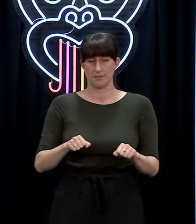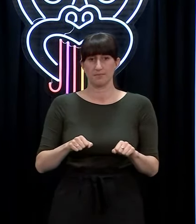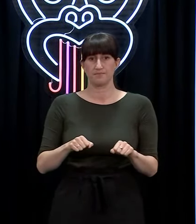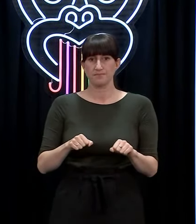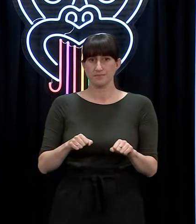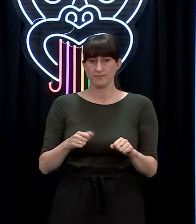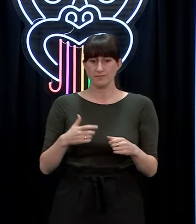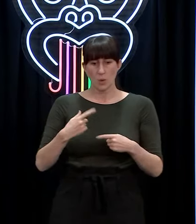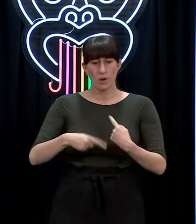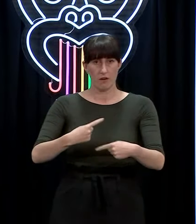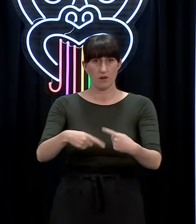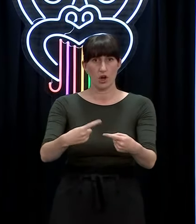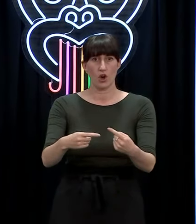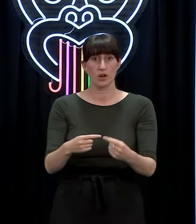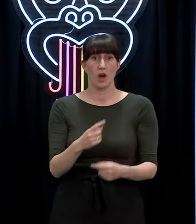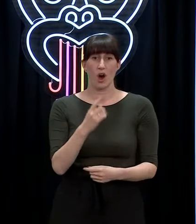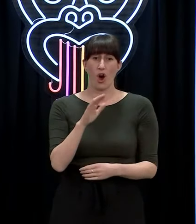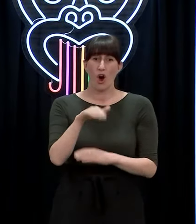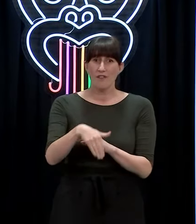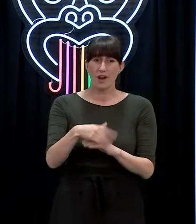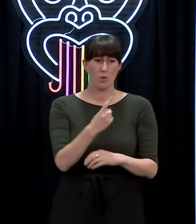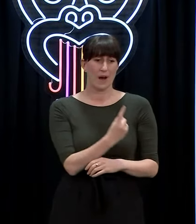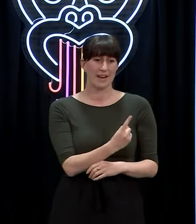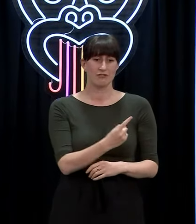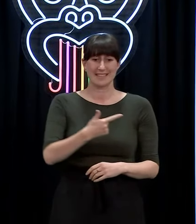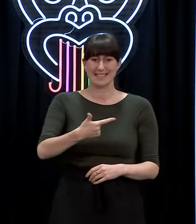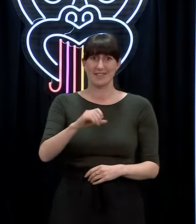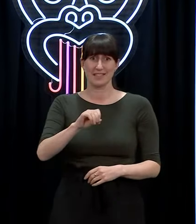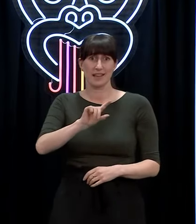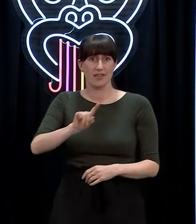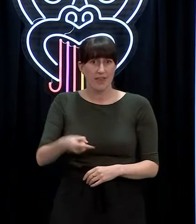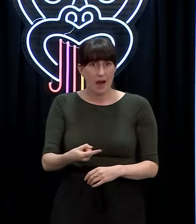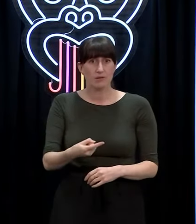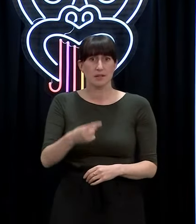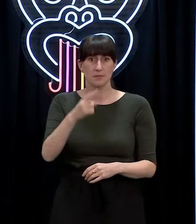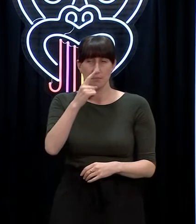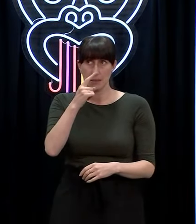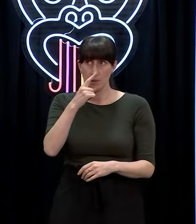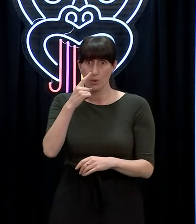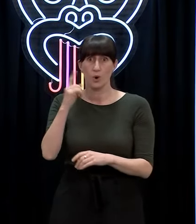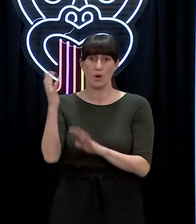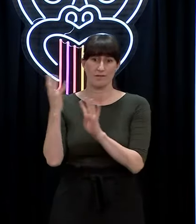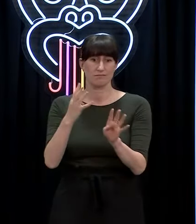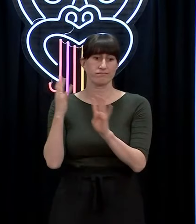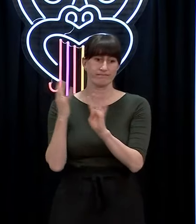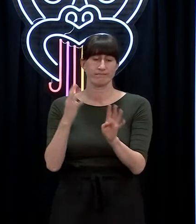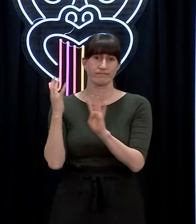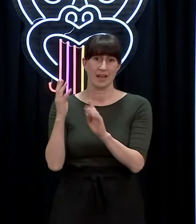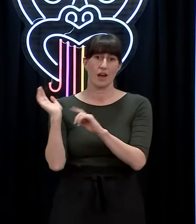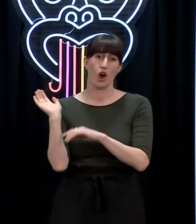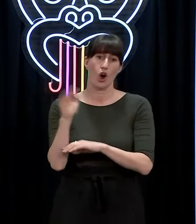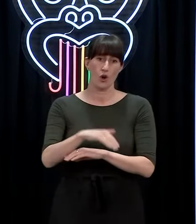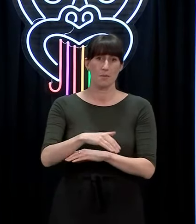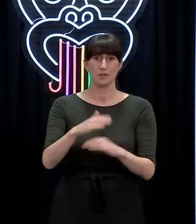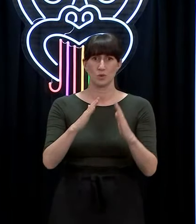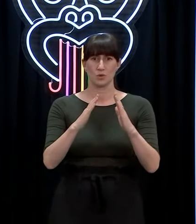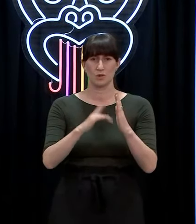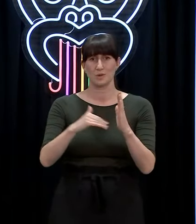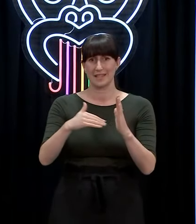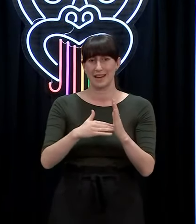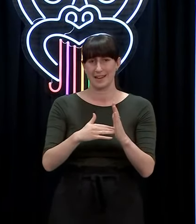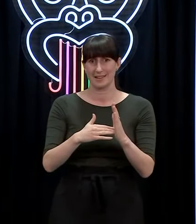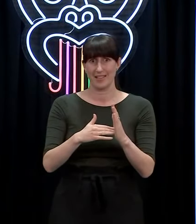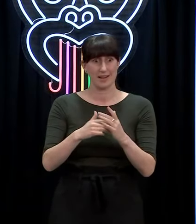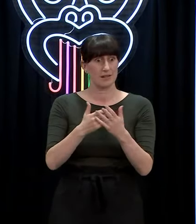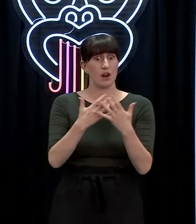through that system. That is a much larger portion than other comparable countries have accommodated through their managed isolation, but